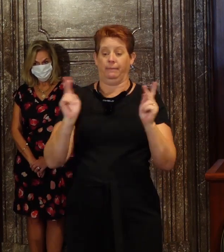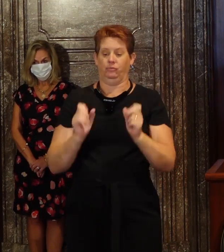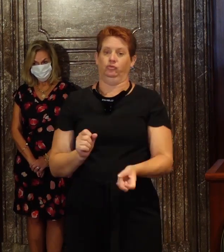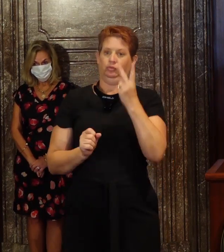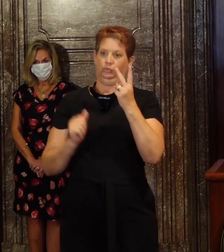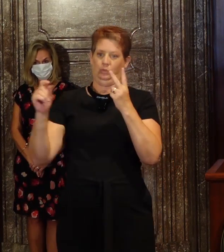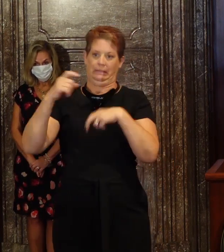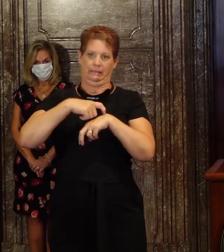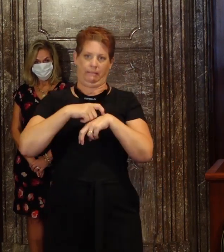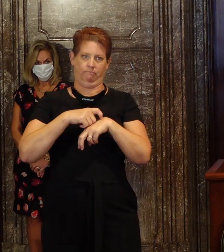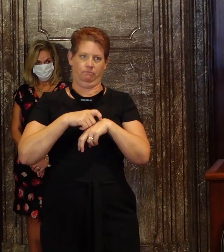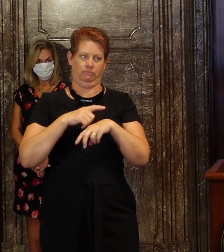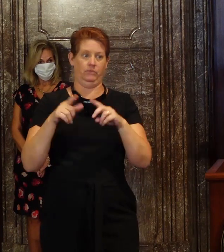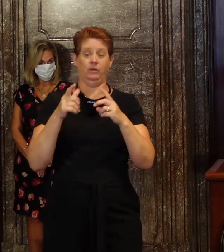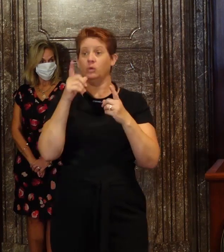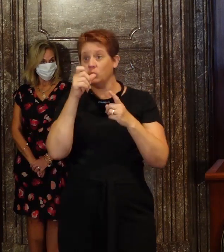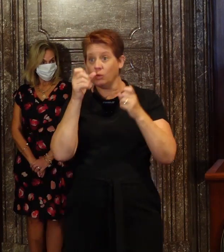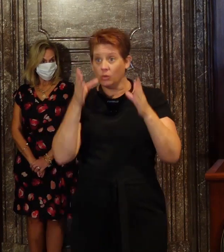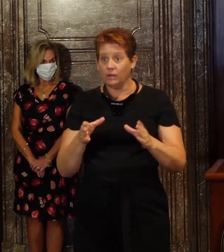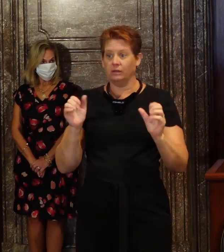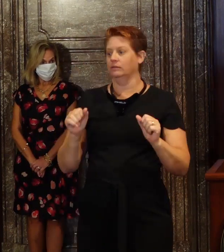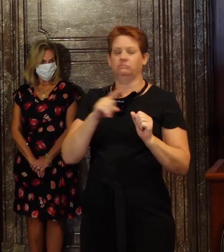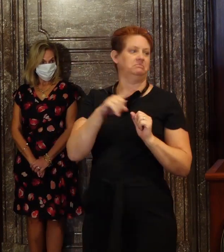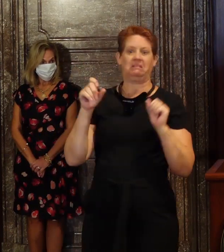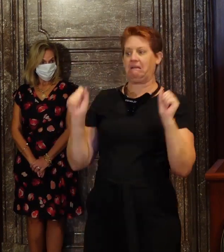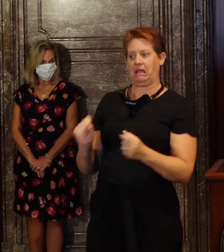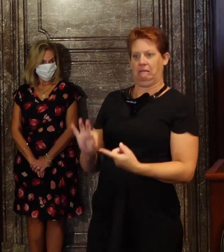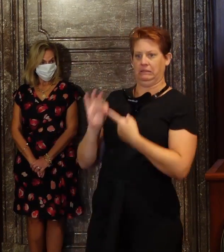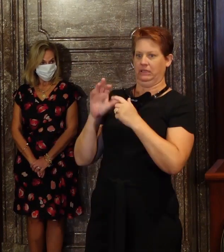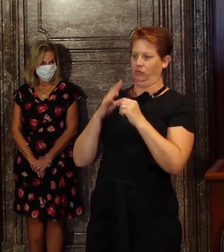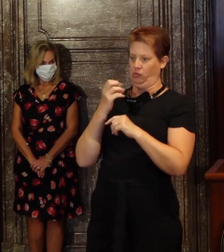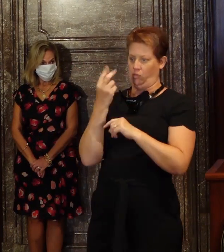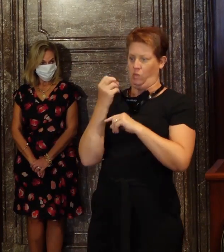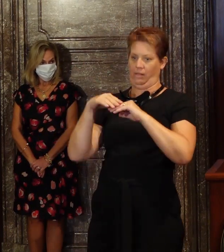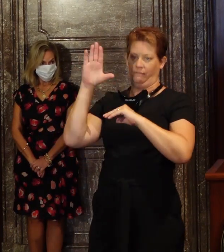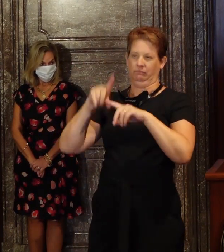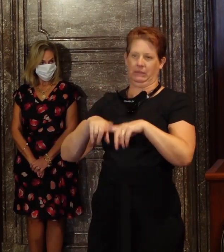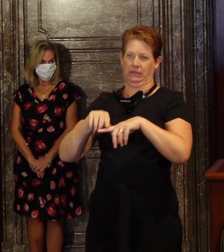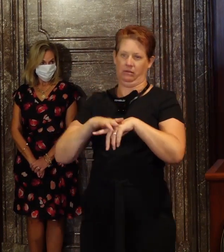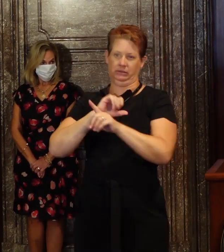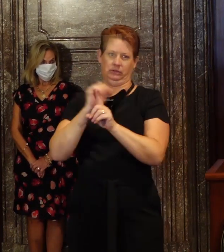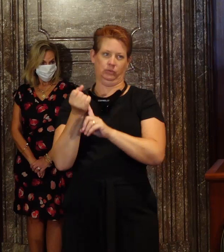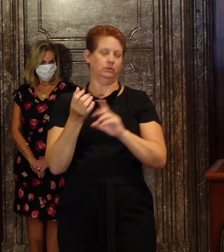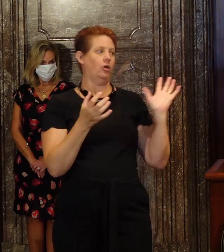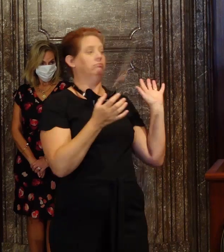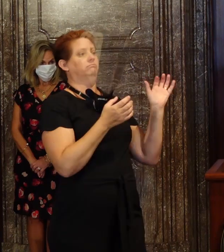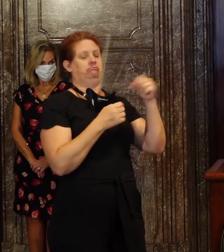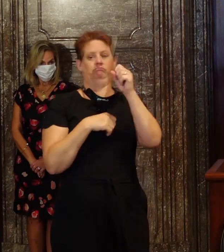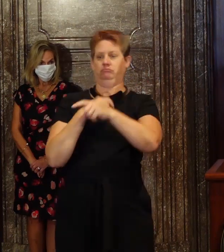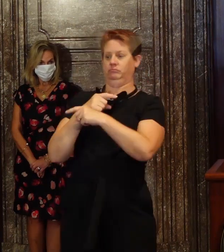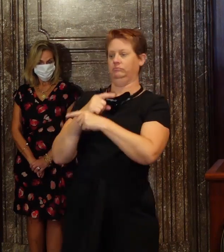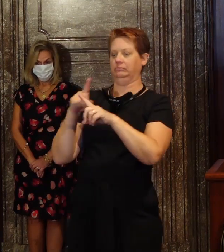2 visitors at a time. And there can be exceptions to that, 12 and older, depending on the circumstances. Yes, oh, yes,